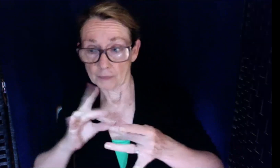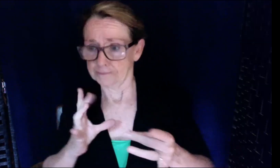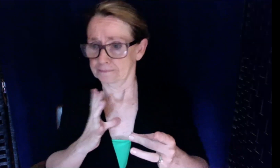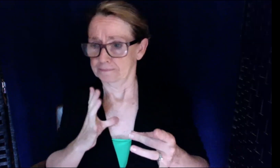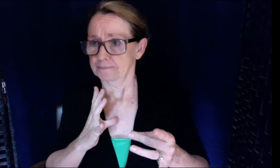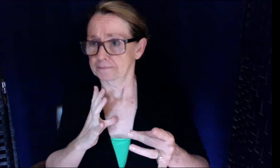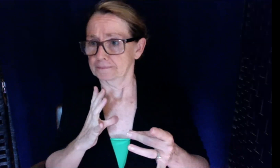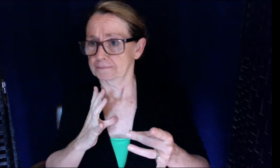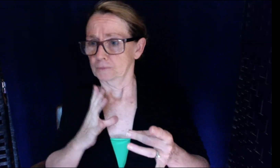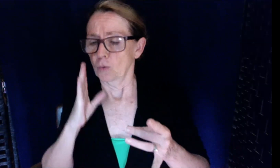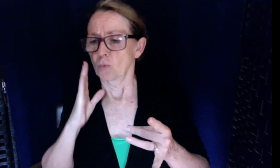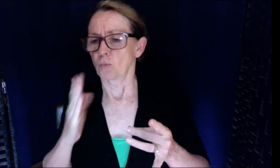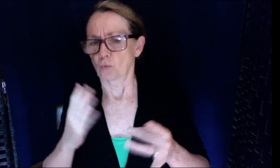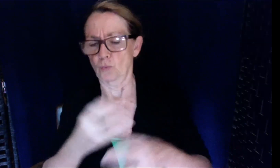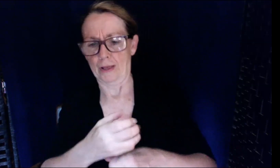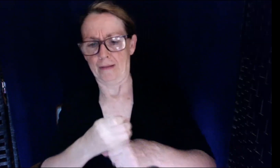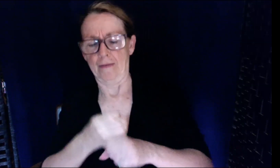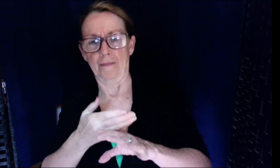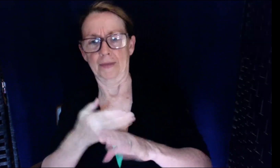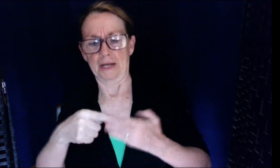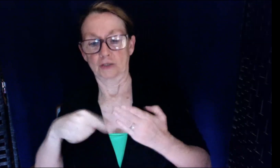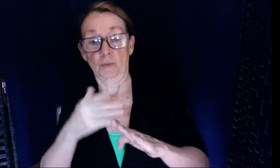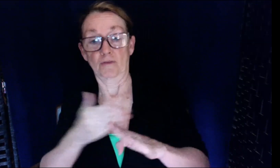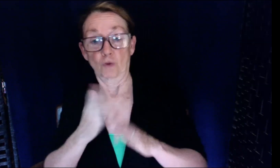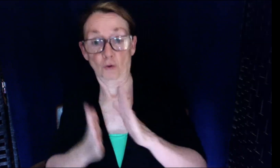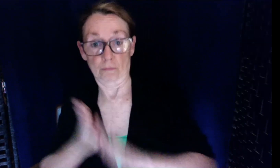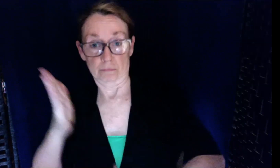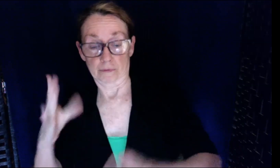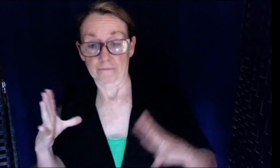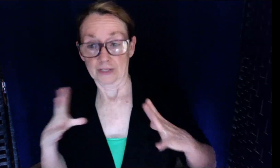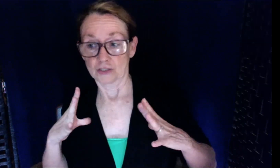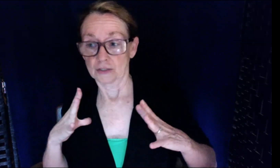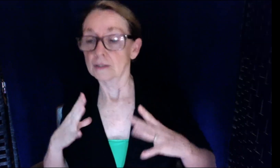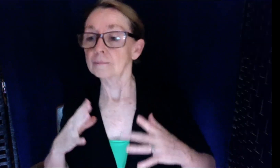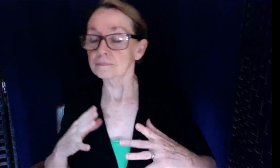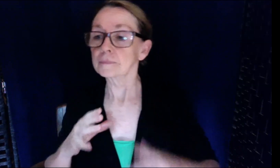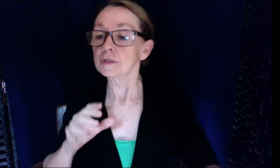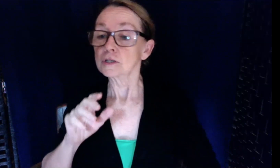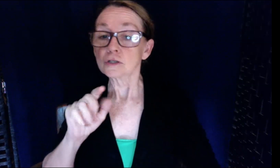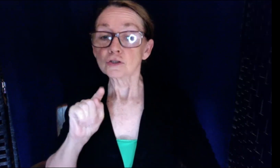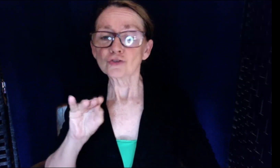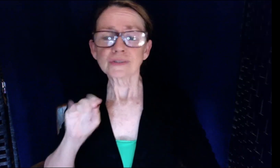by next week before you're on vacation. And Jen and Paul are very good about keeping me in the loop